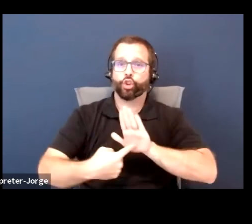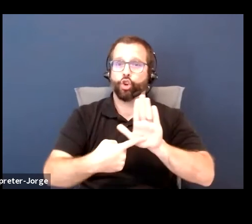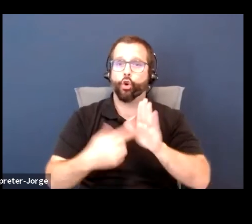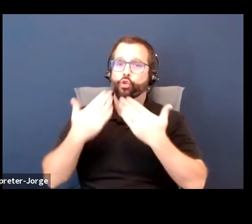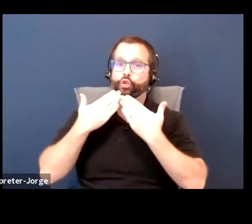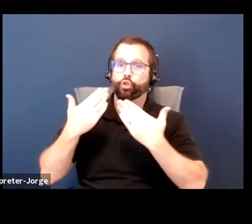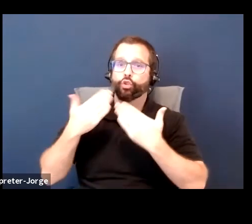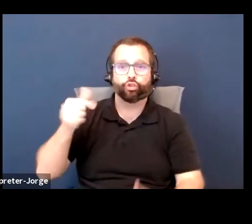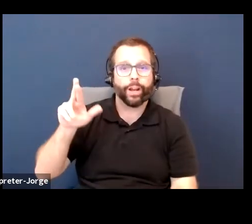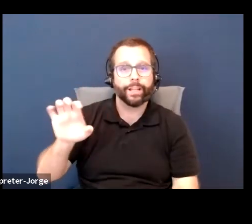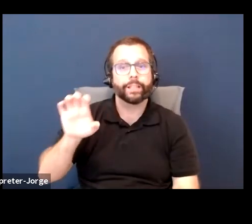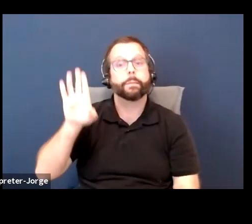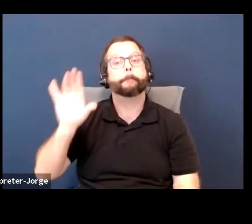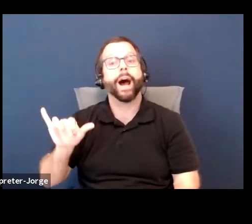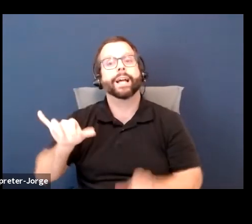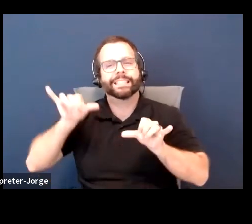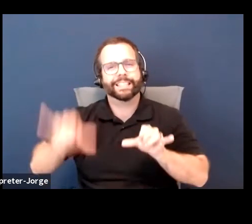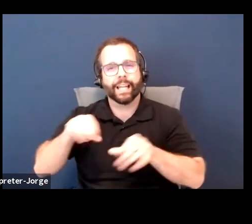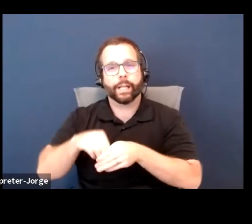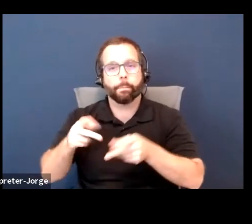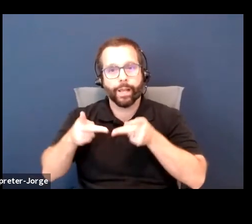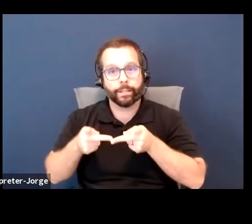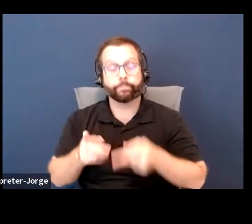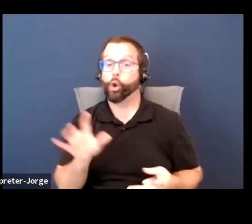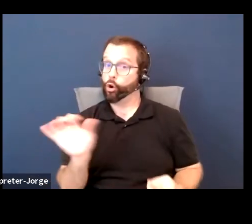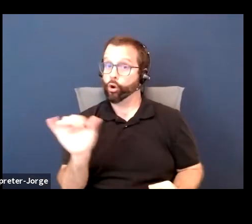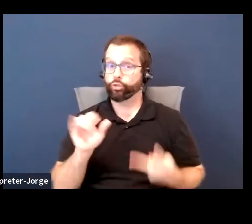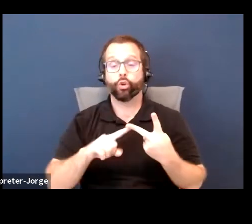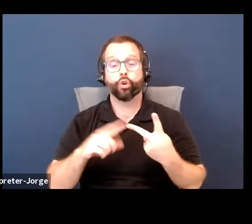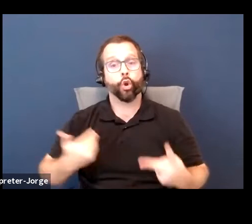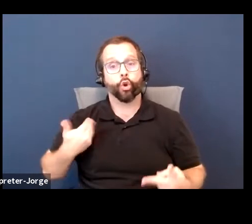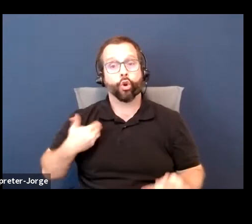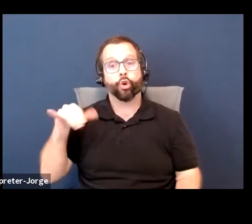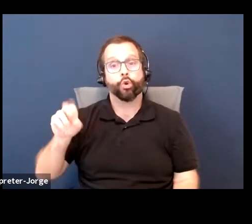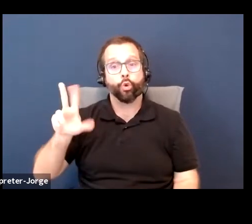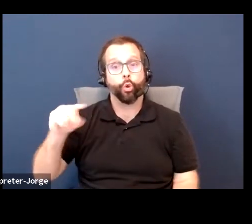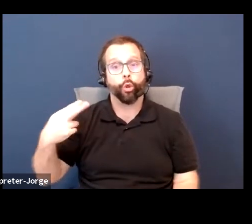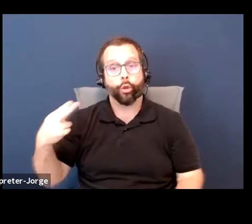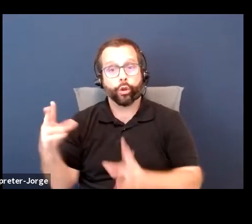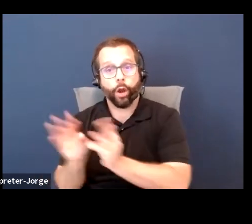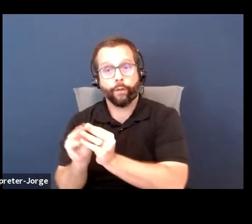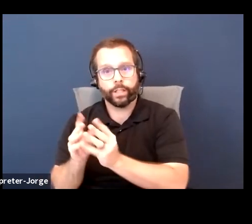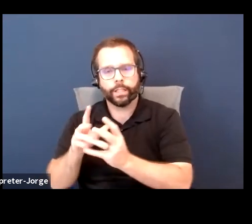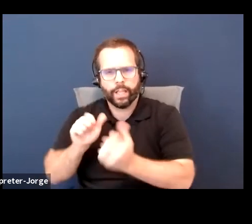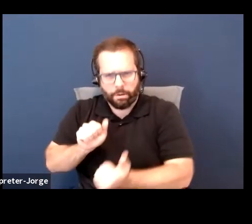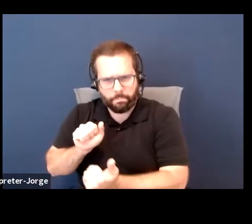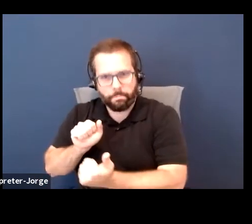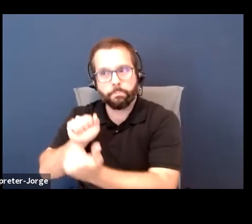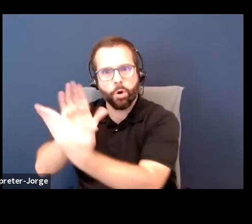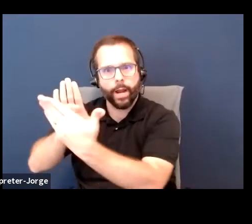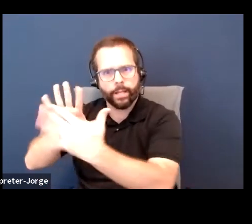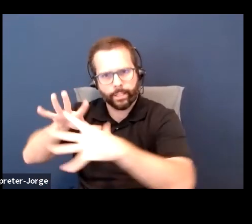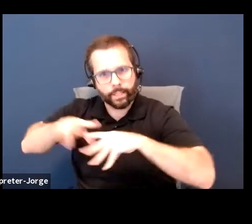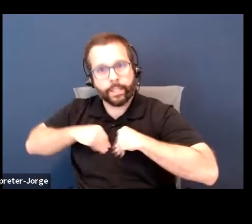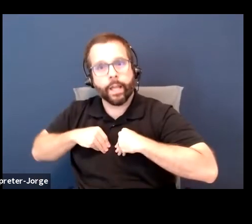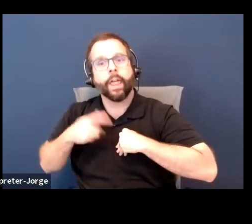Place. And also the youth conference, Embrace the Unexpected. I think that's one of my favorite titles in a long